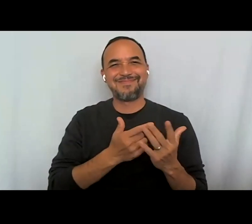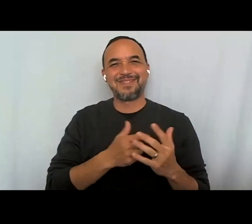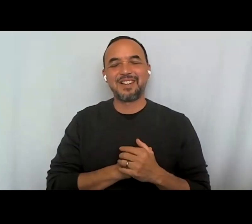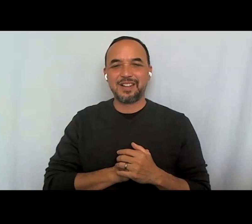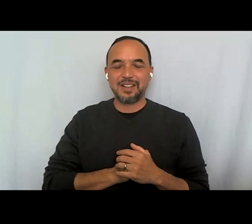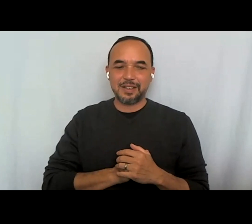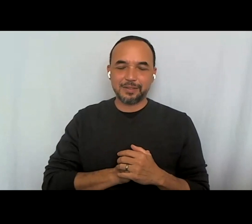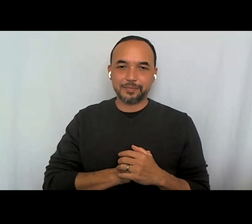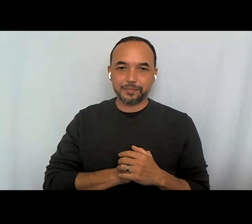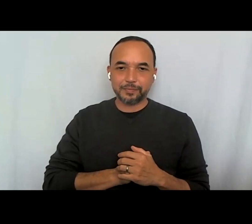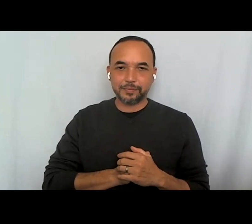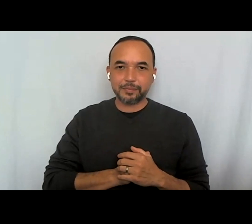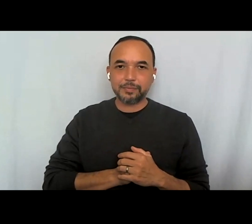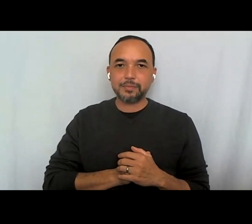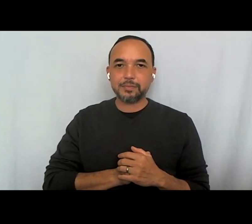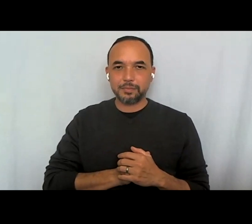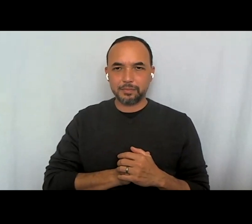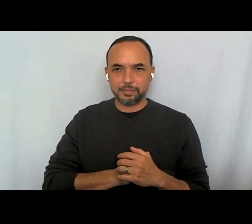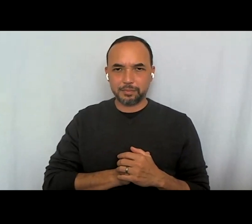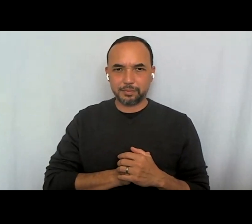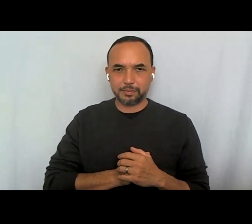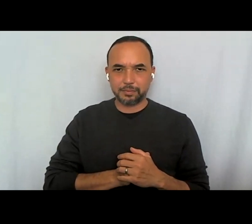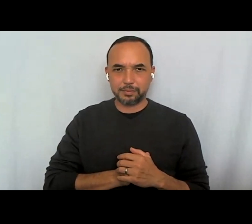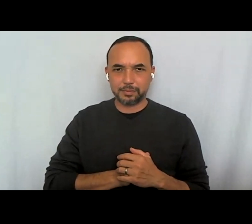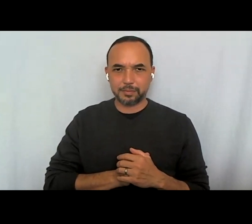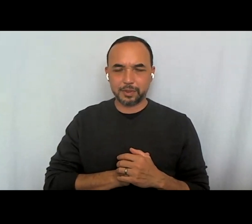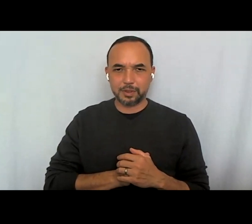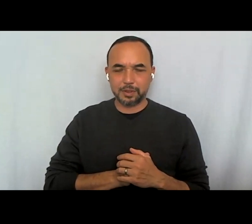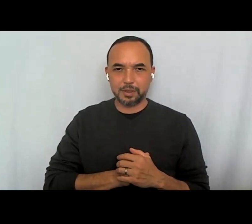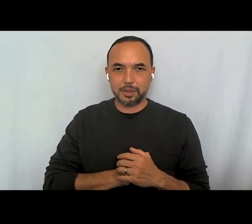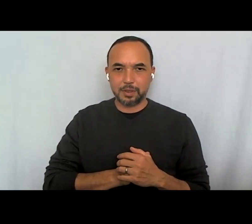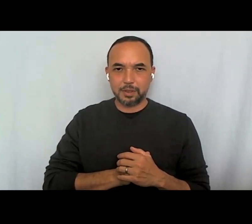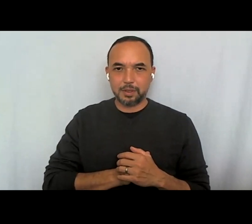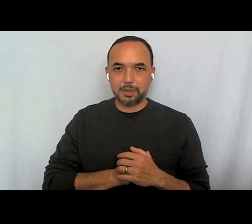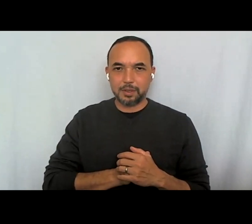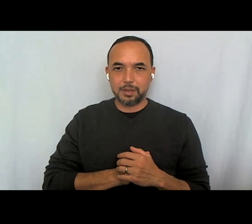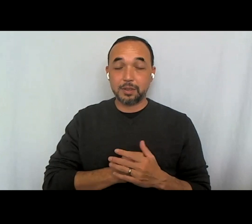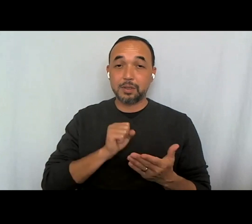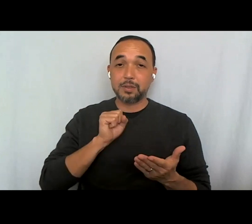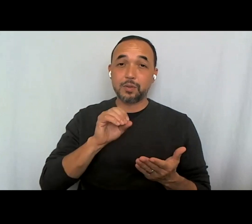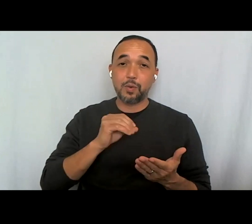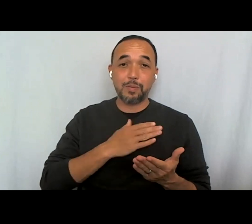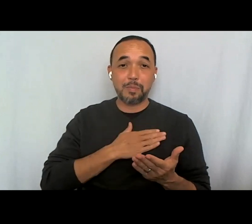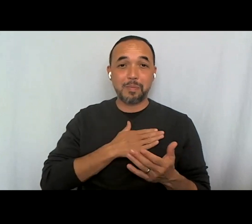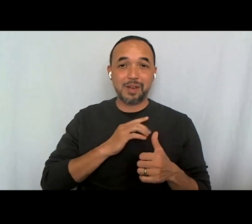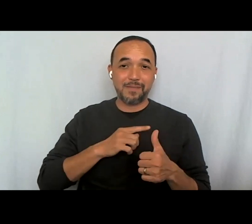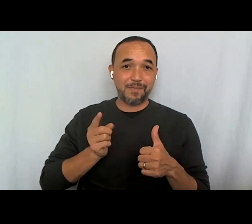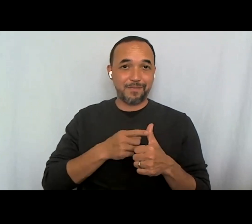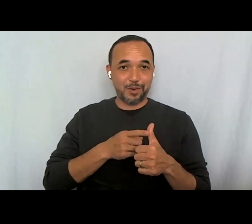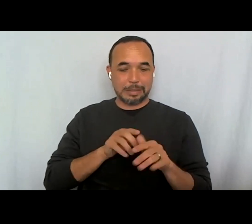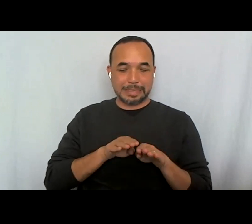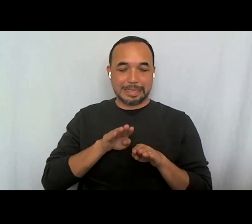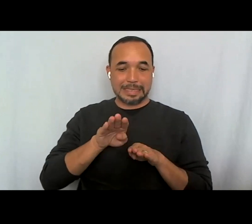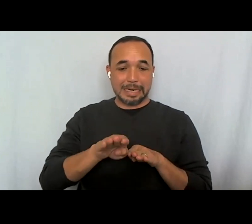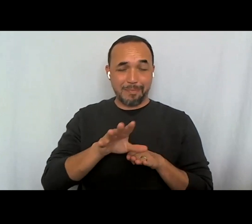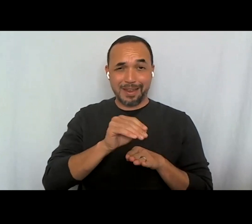So yeah, my really first step, like, and boundary at the same time that I had to create